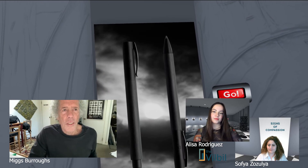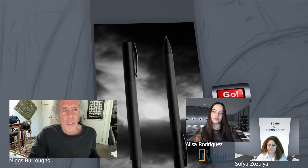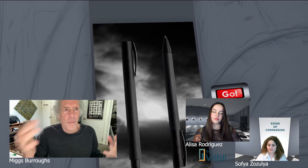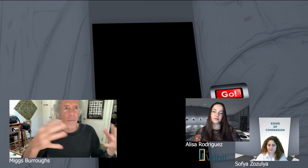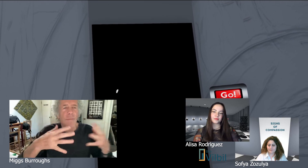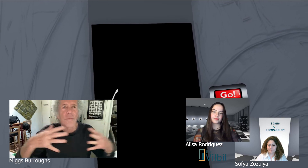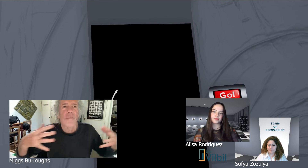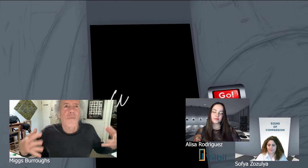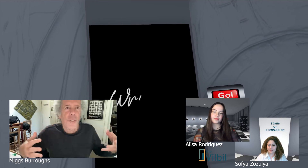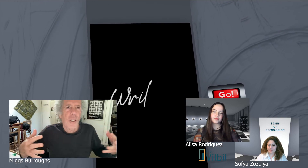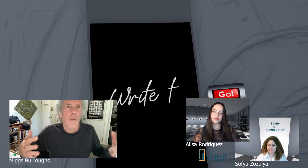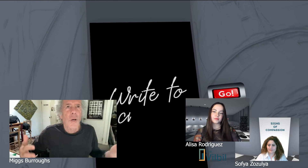to